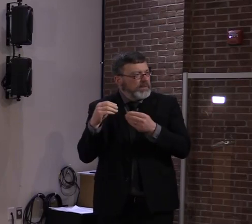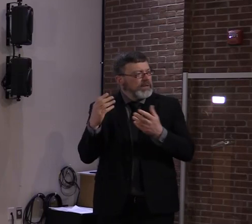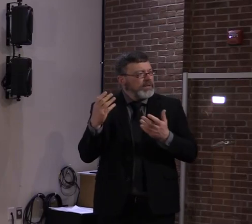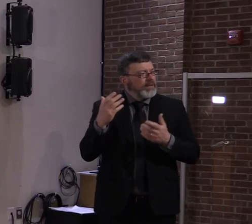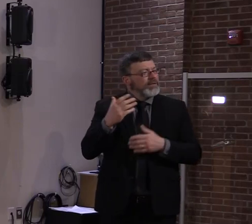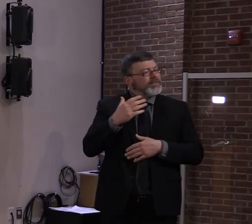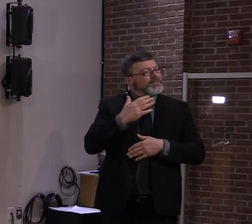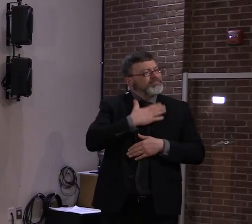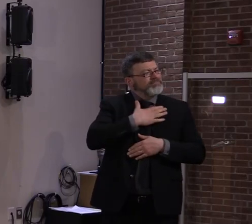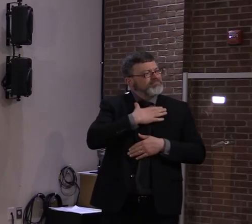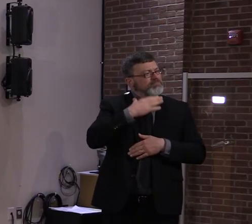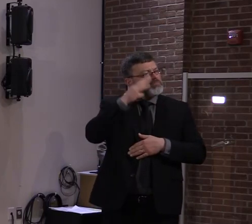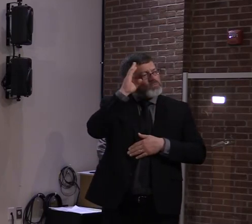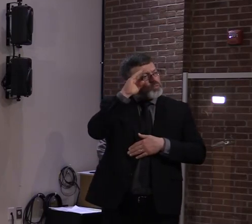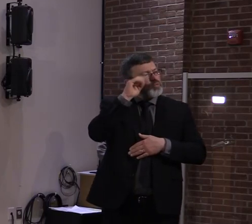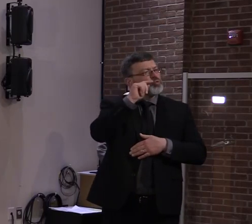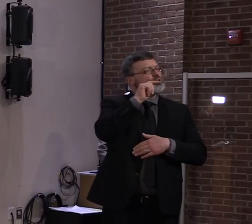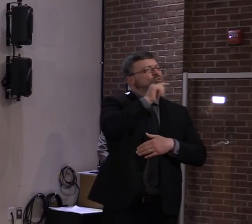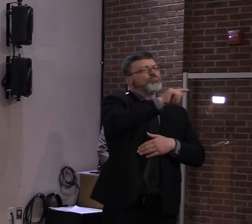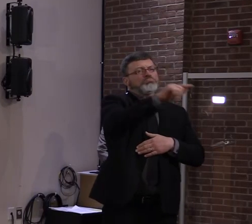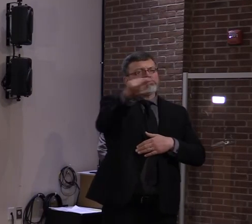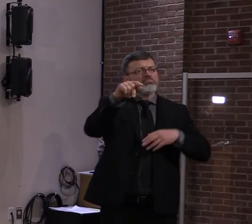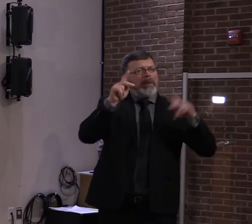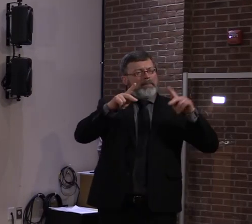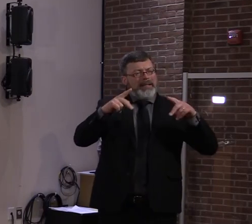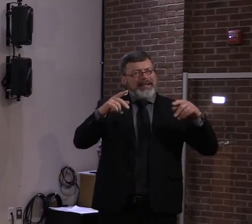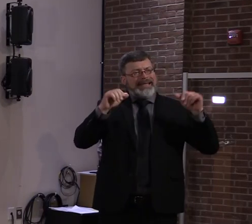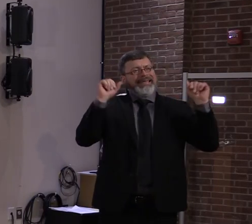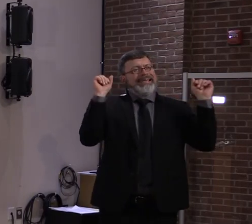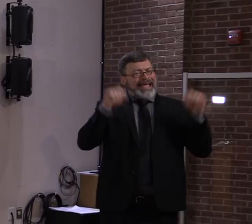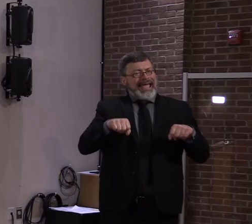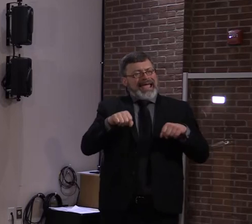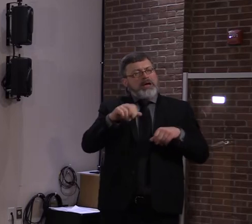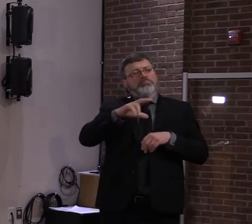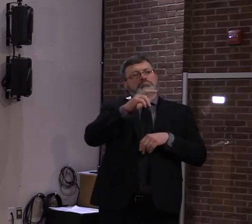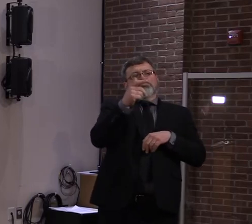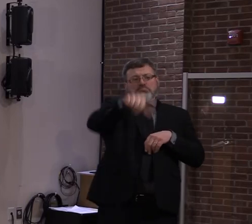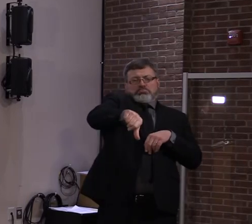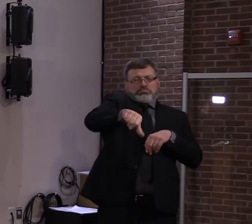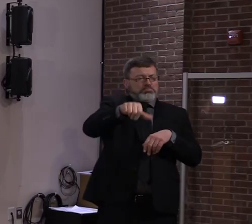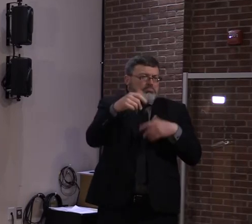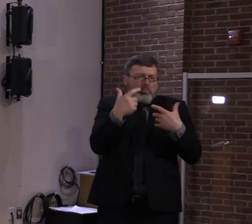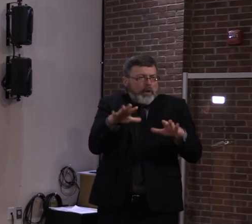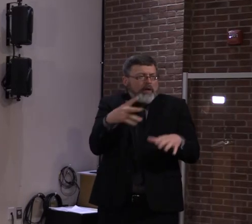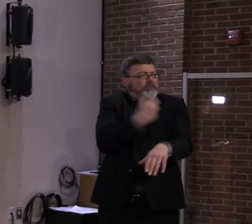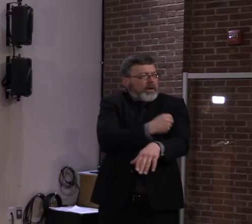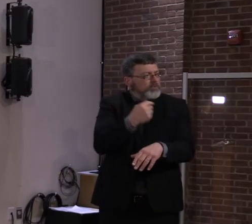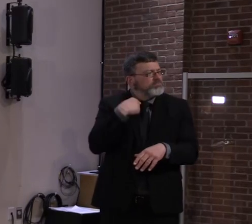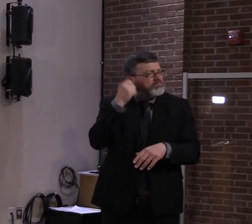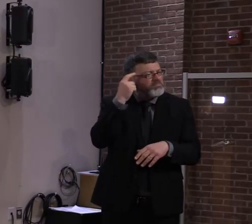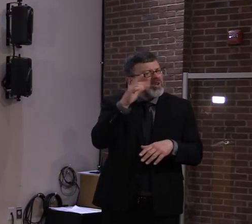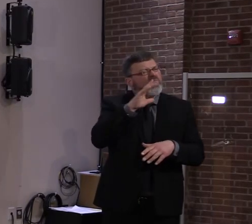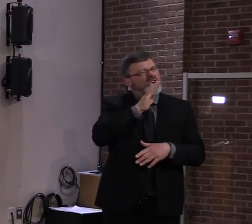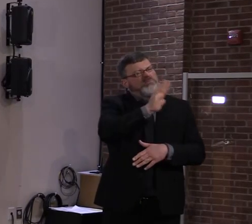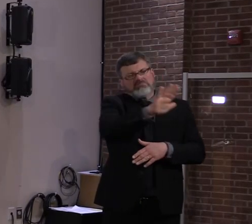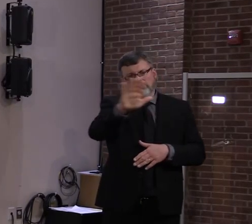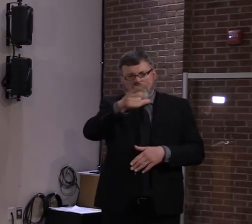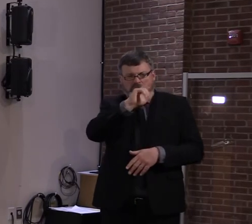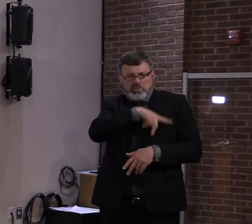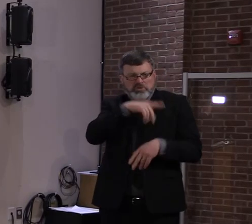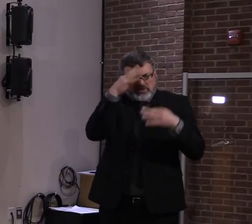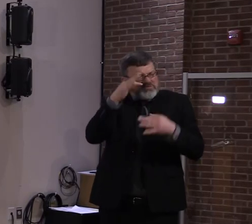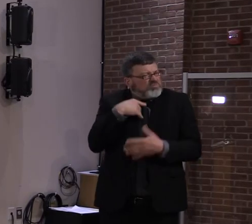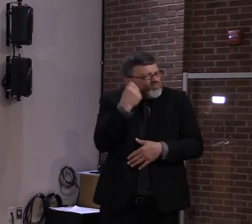is a fantastic privilege that we have. I also recognize that Vermont is